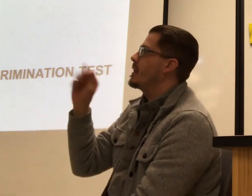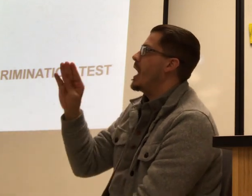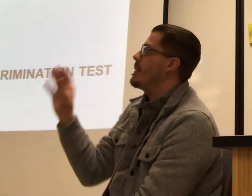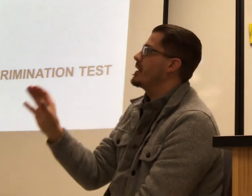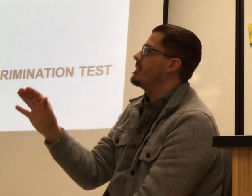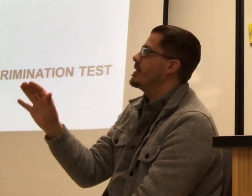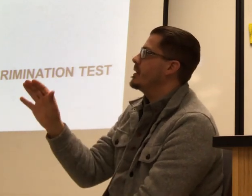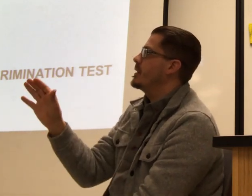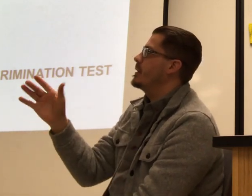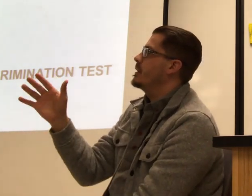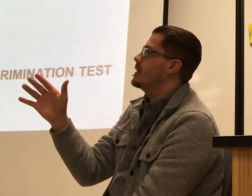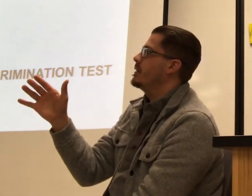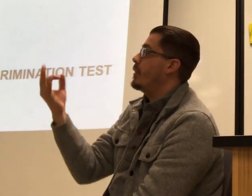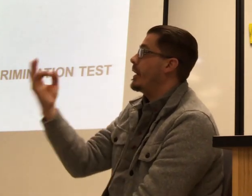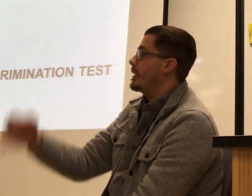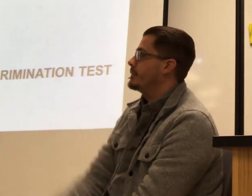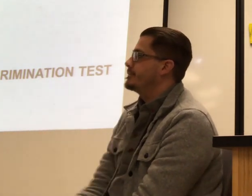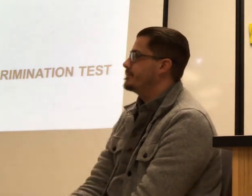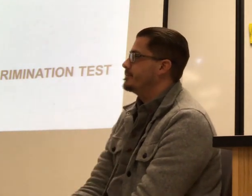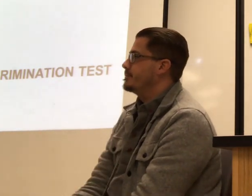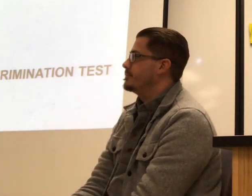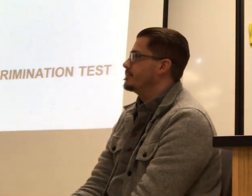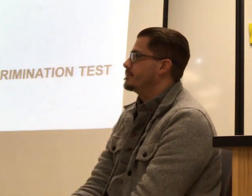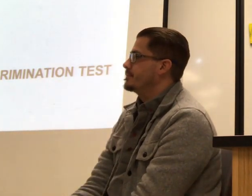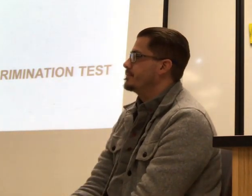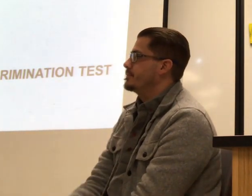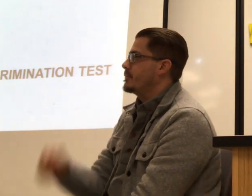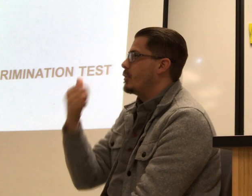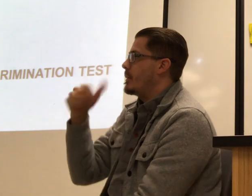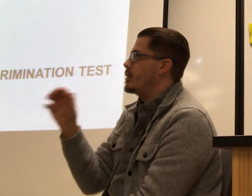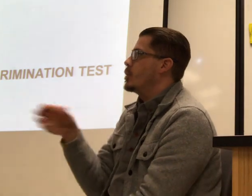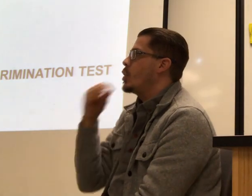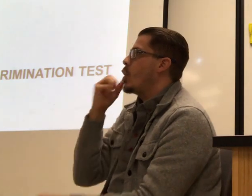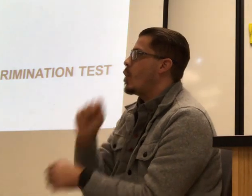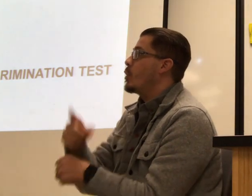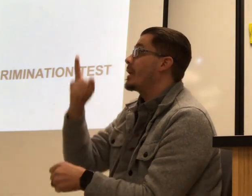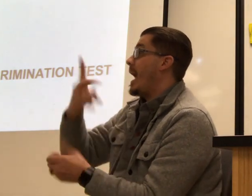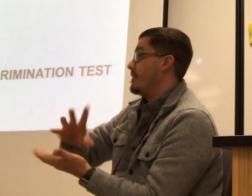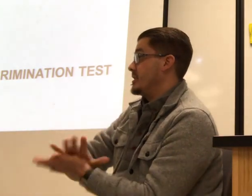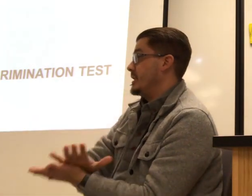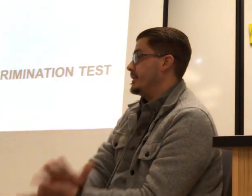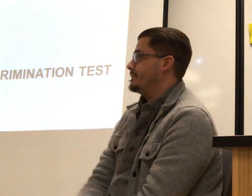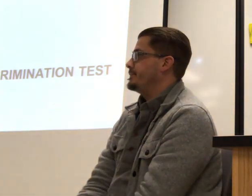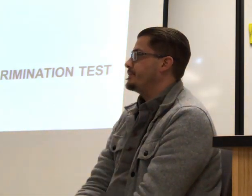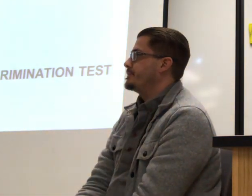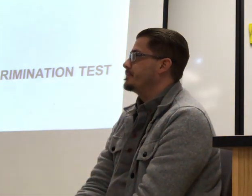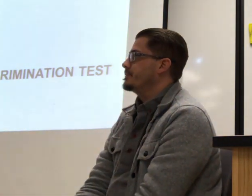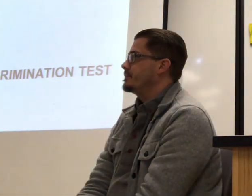activity on Friday. Remember to do your homework half sheet.